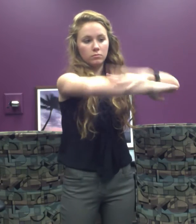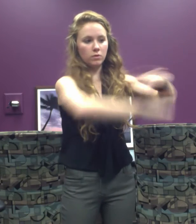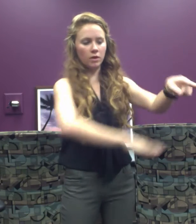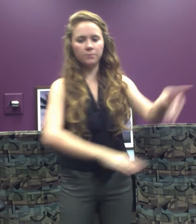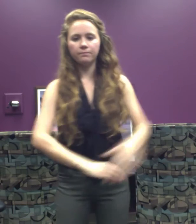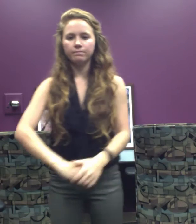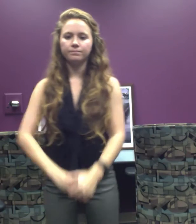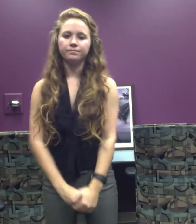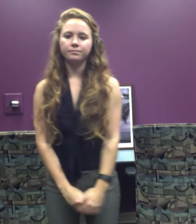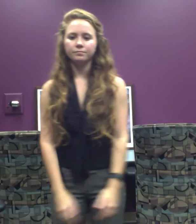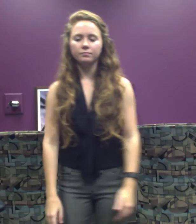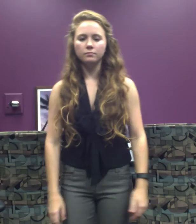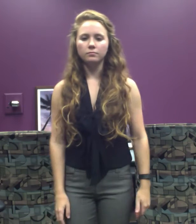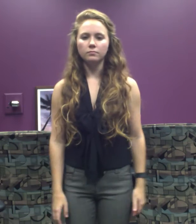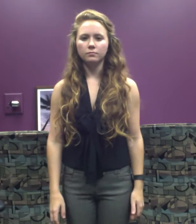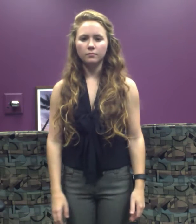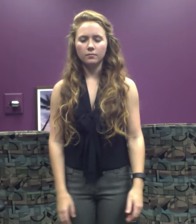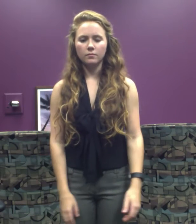Okay, you know what? Do you think that's a square?